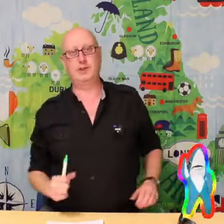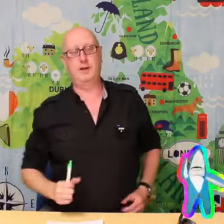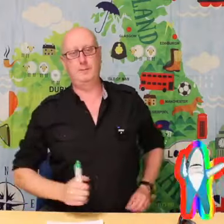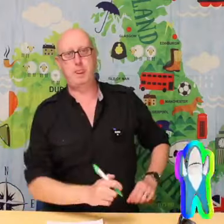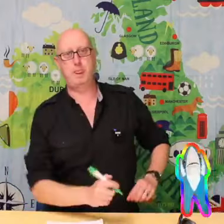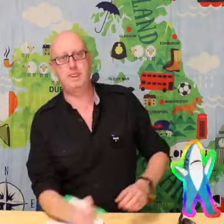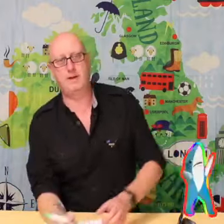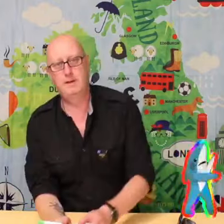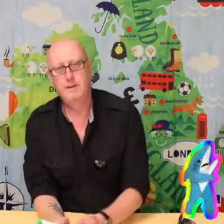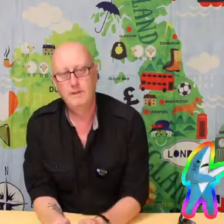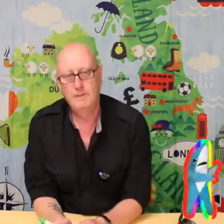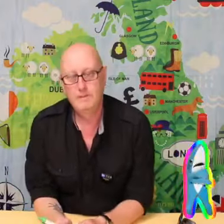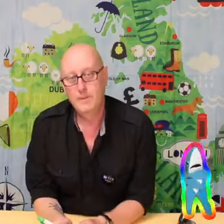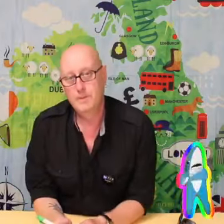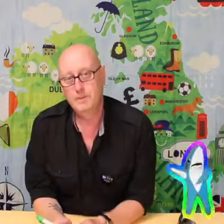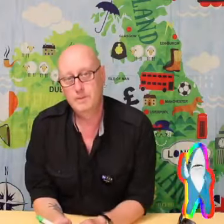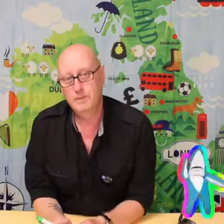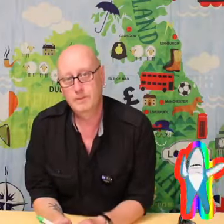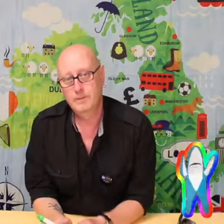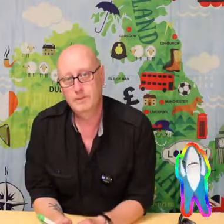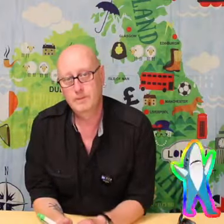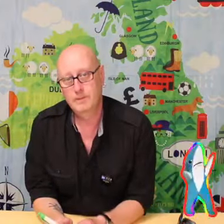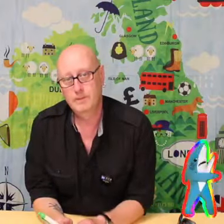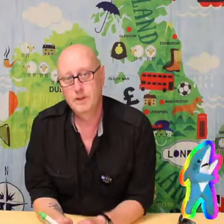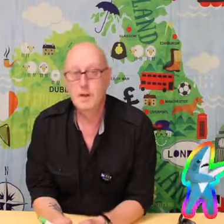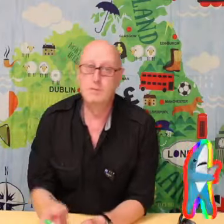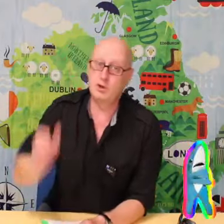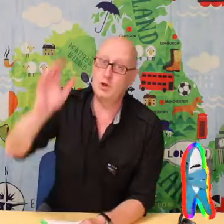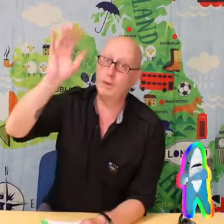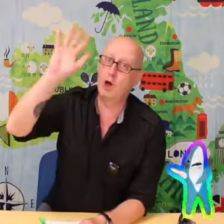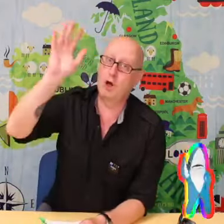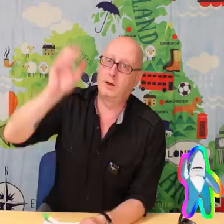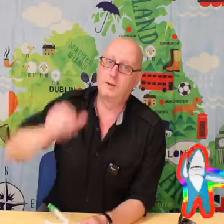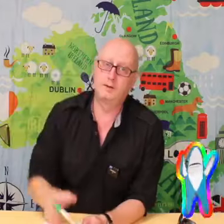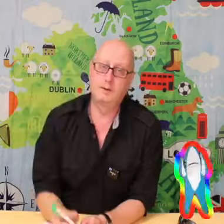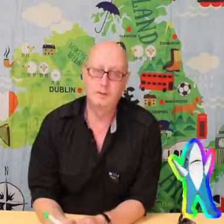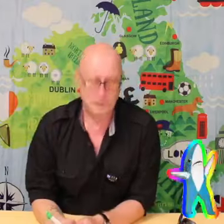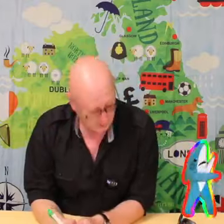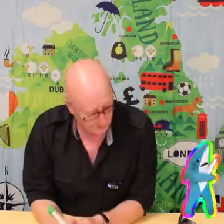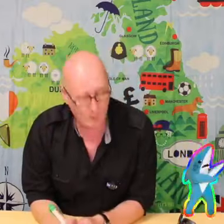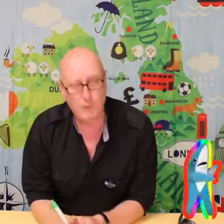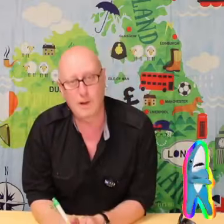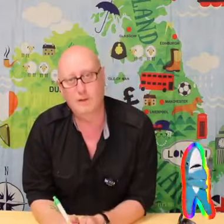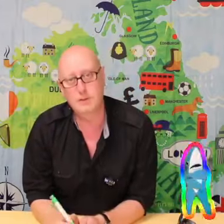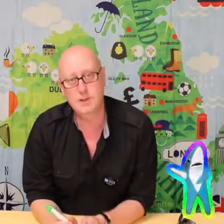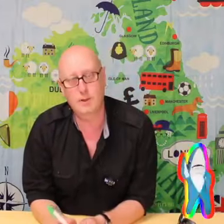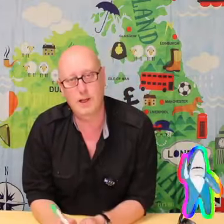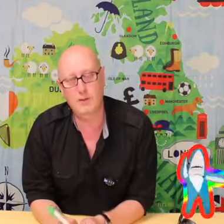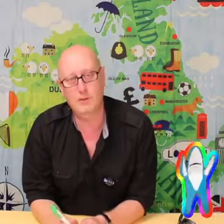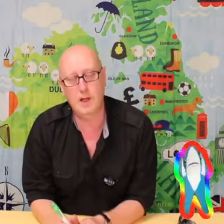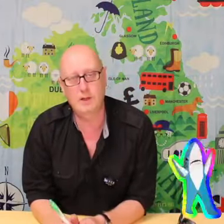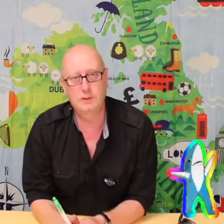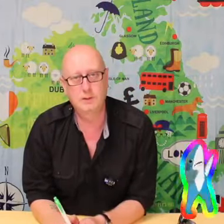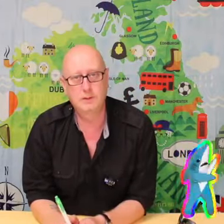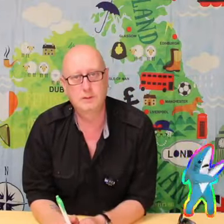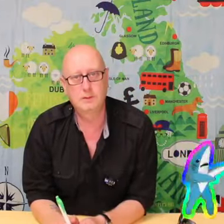got. Next in we have Mr. Paul Major. What's your Paul? Hello, Heathlands. How are you doing, Paul? Good to hear from you. No, Alan